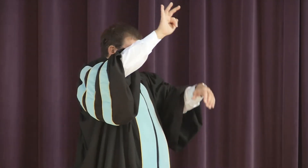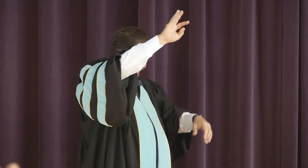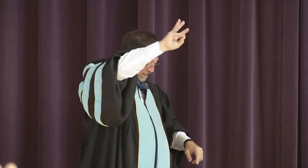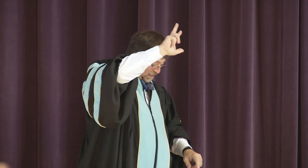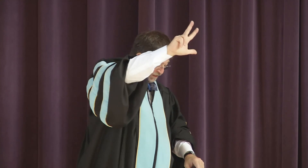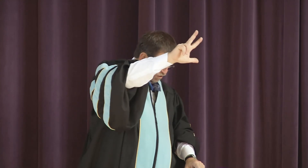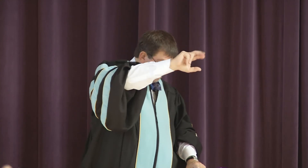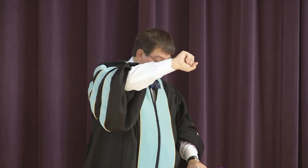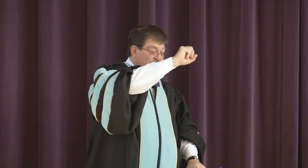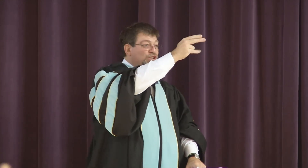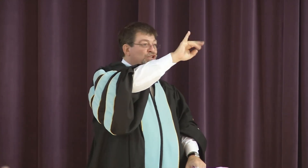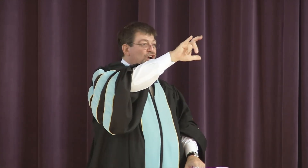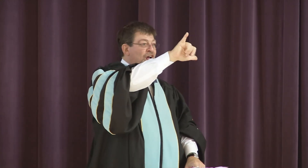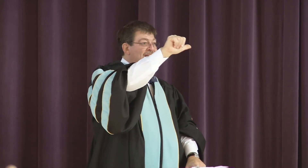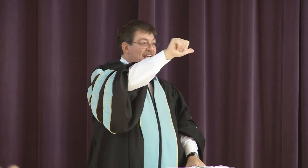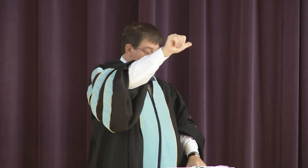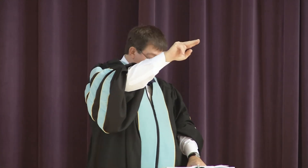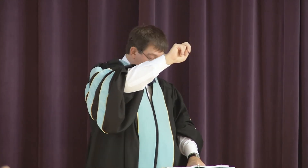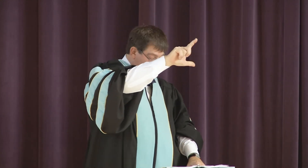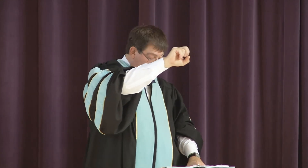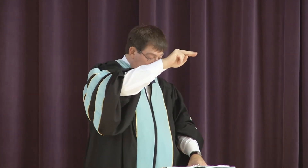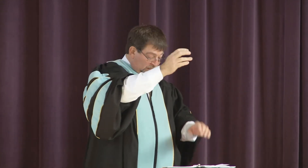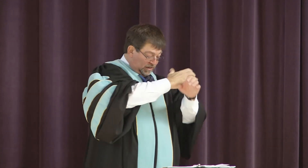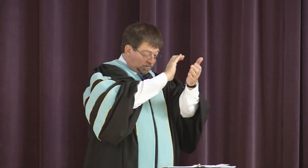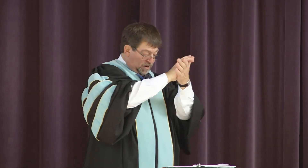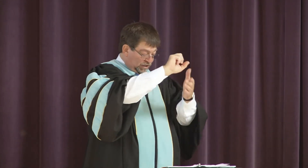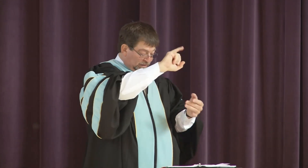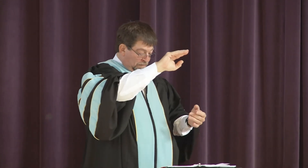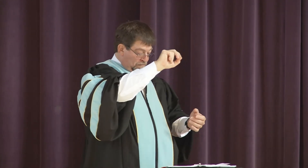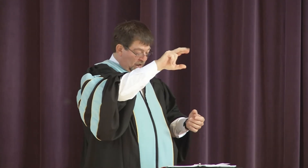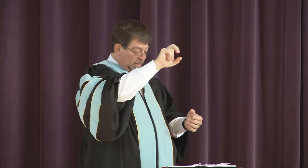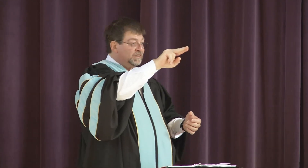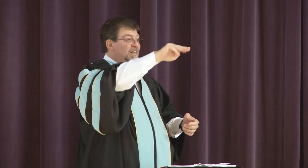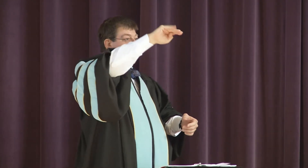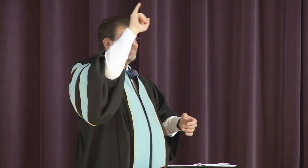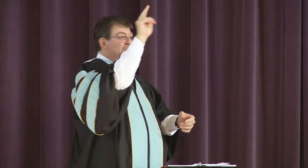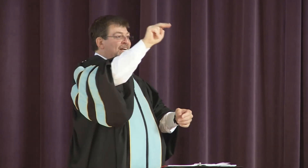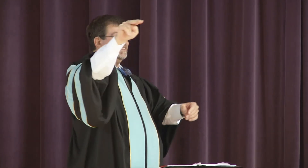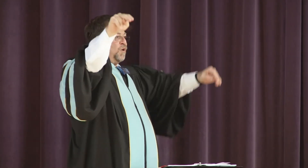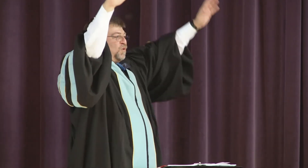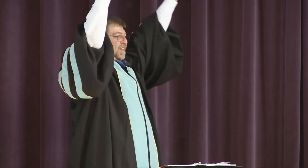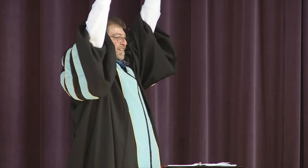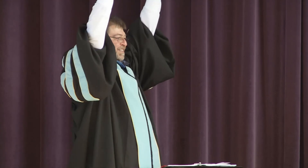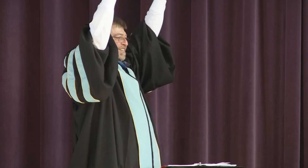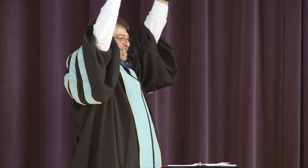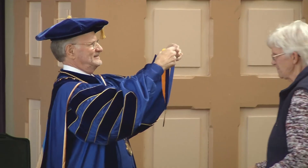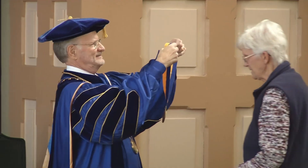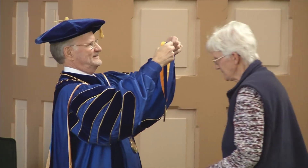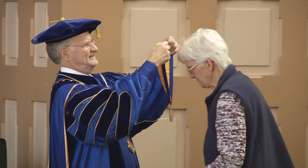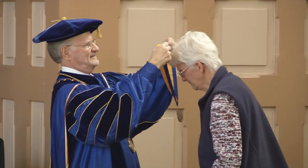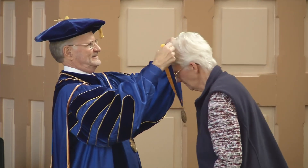Class of 1963, Shirley A. Nelson Simonson from Minnesota.